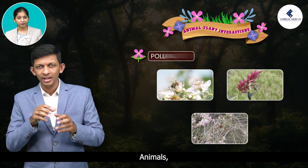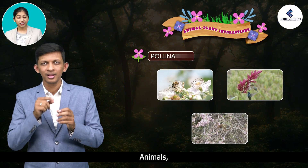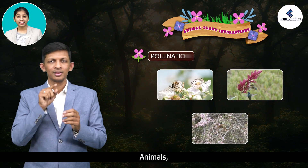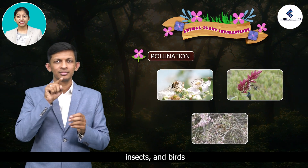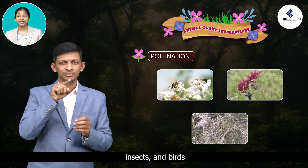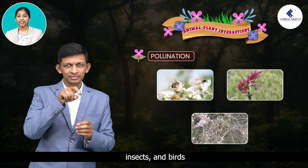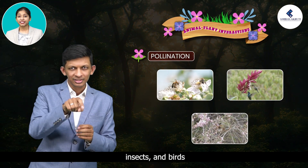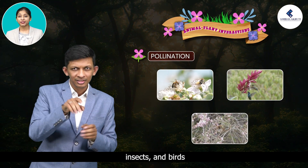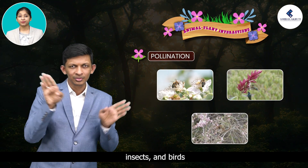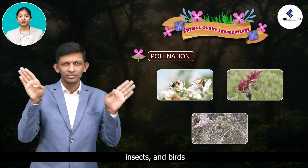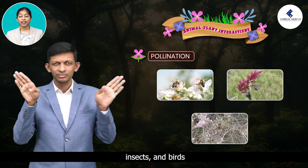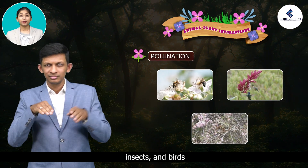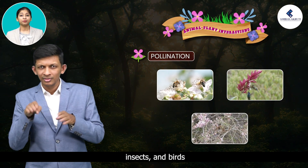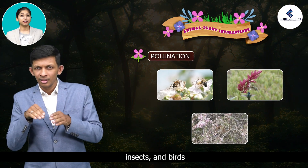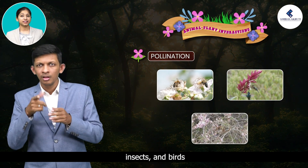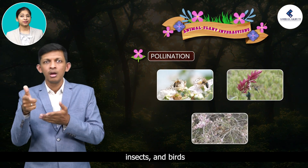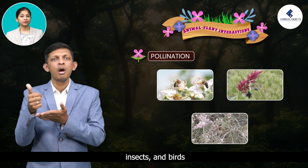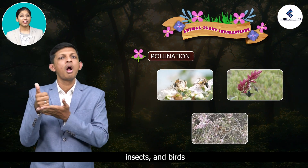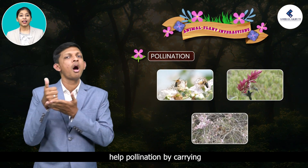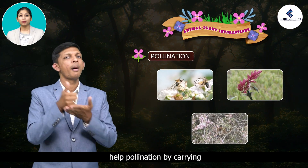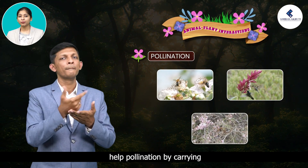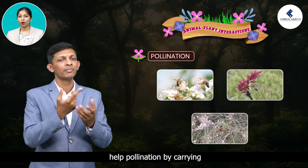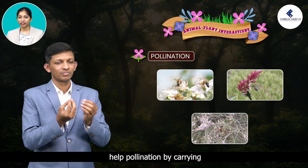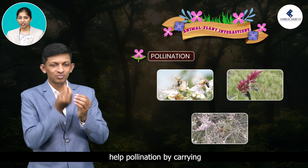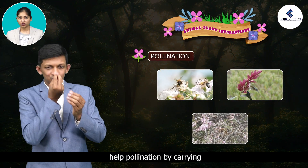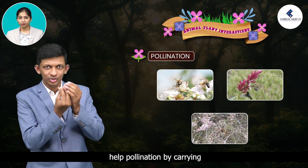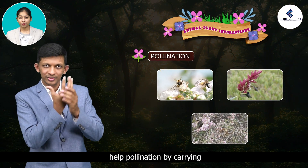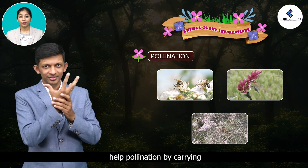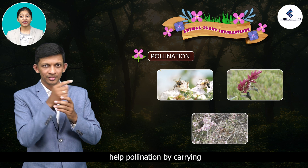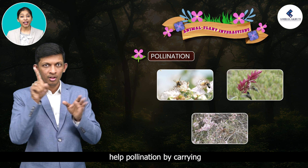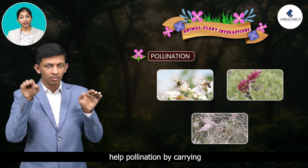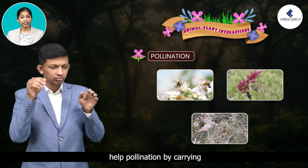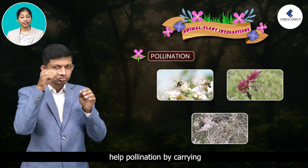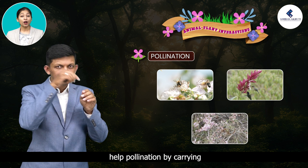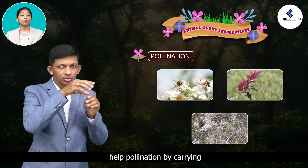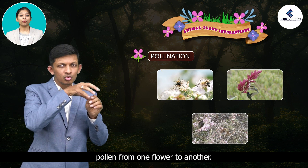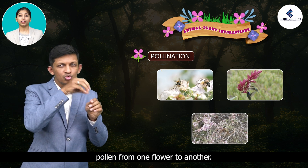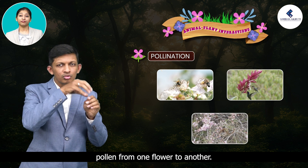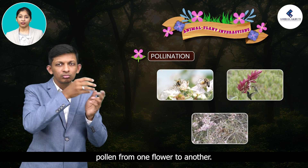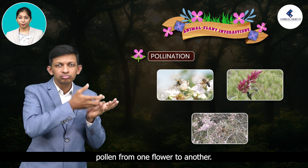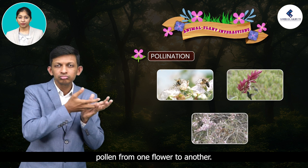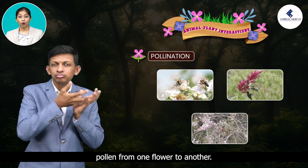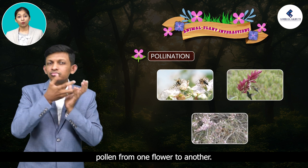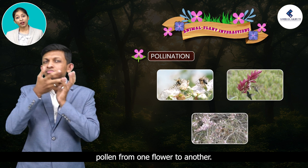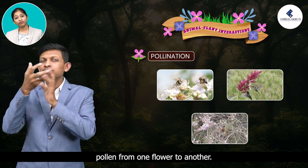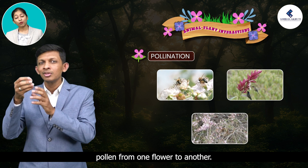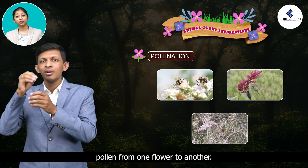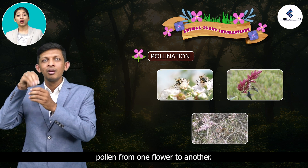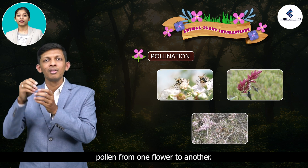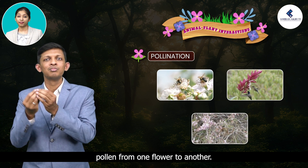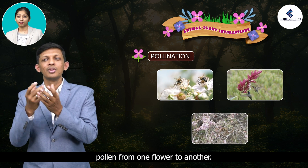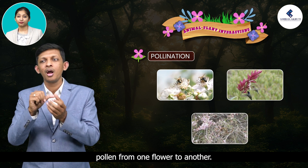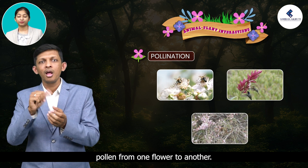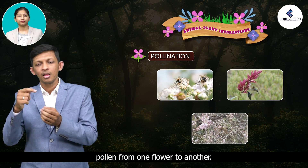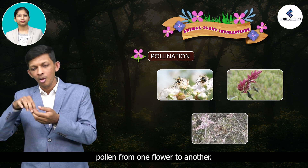Animals, insects, and birds help in pollination by carrying pollen from one flower